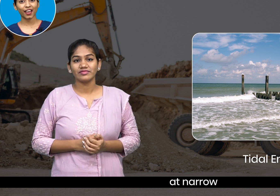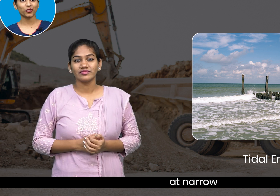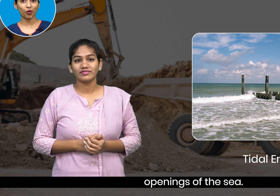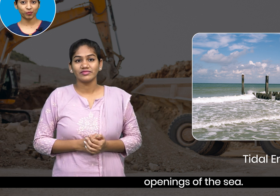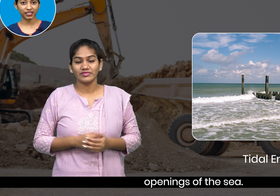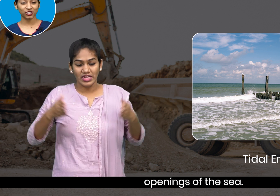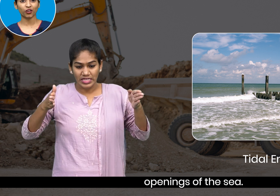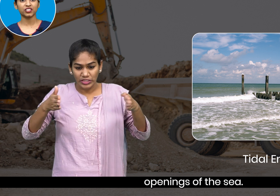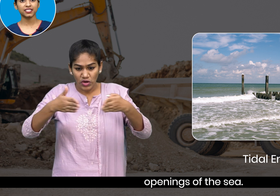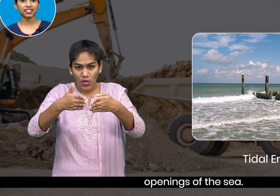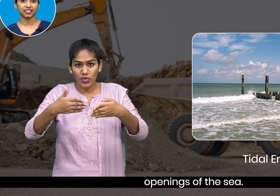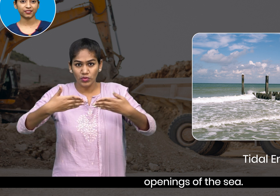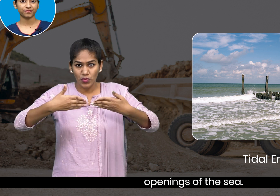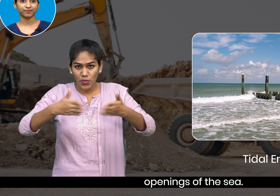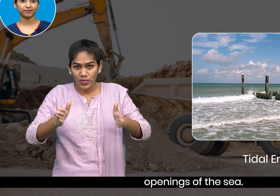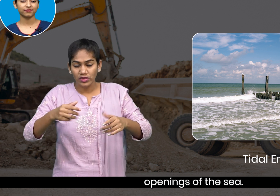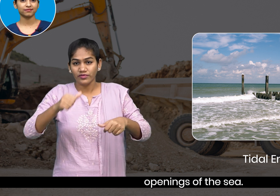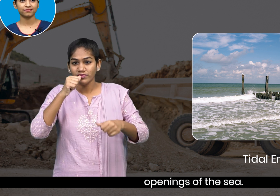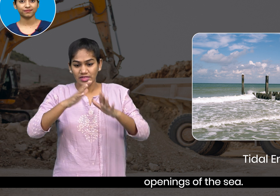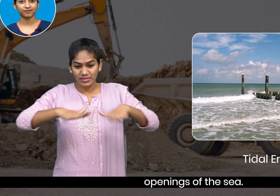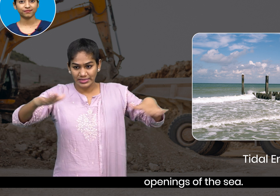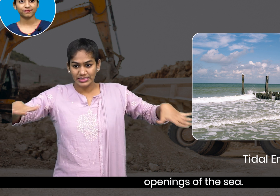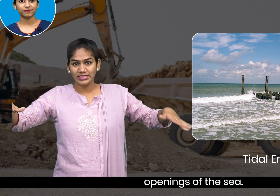at narrow openings of the sea.